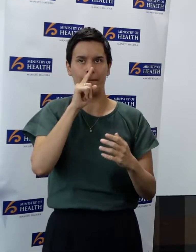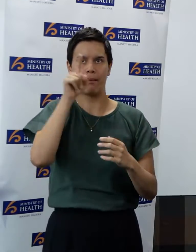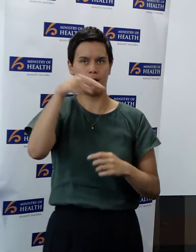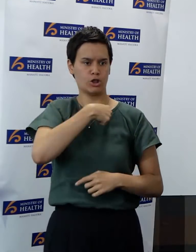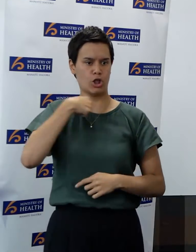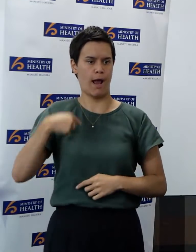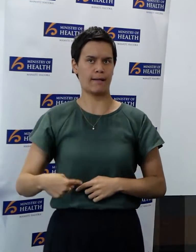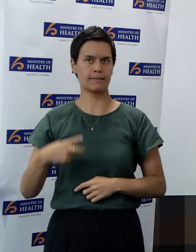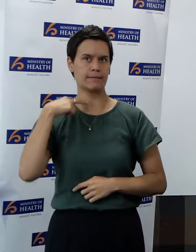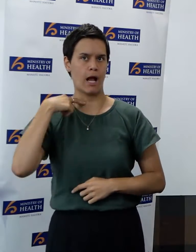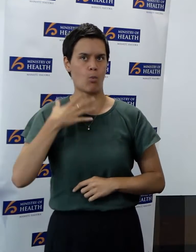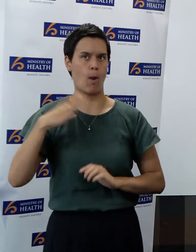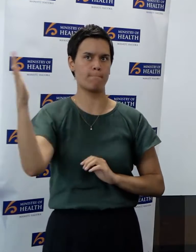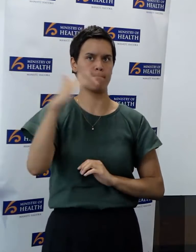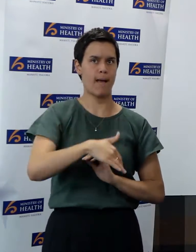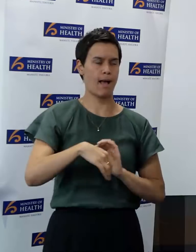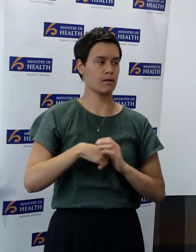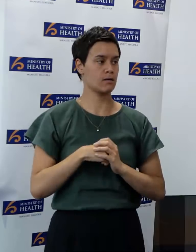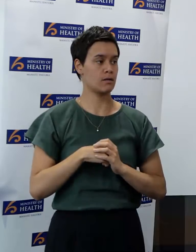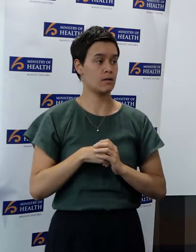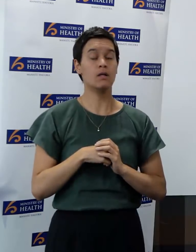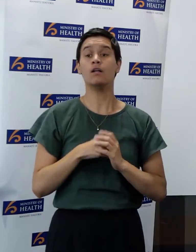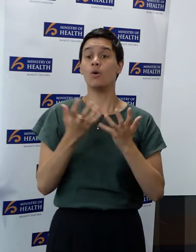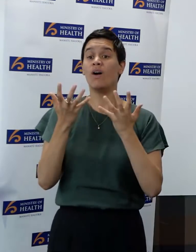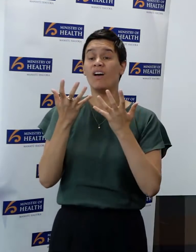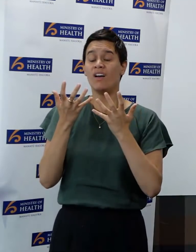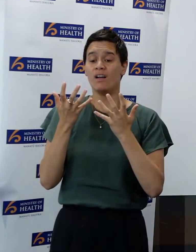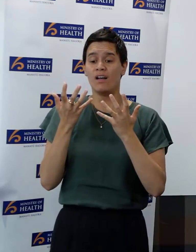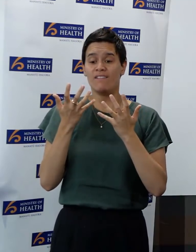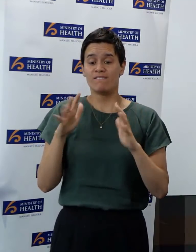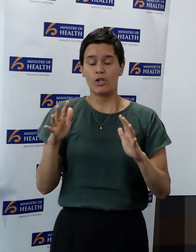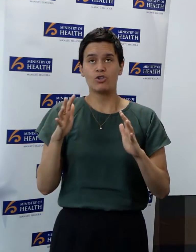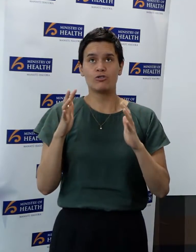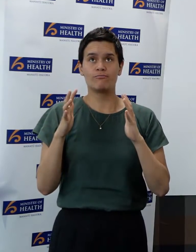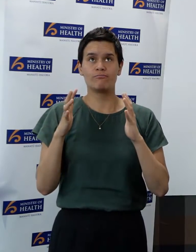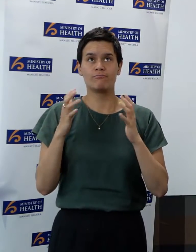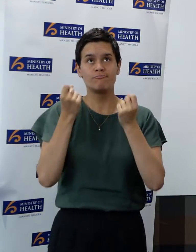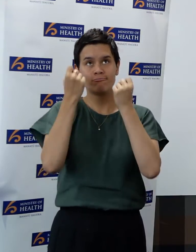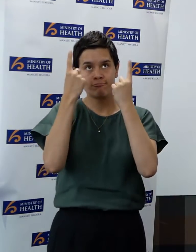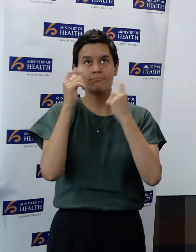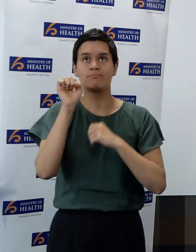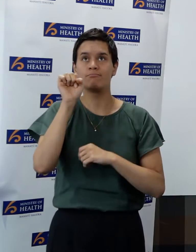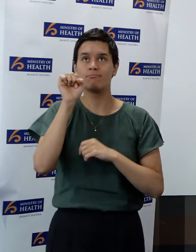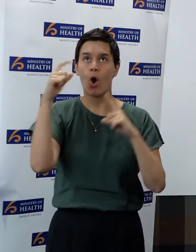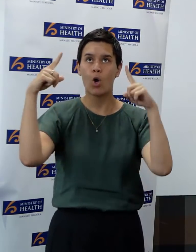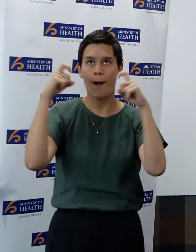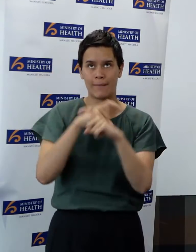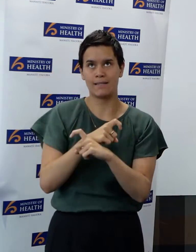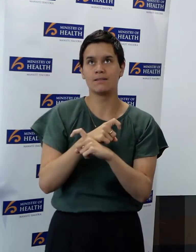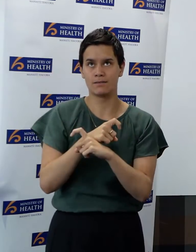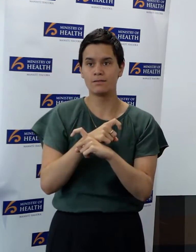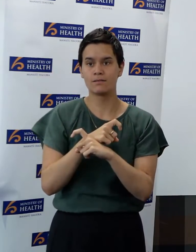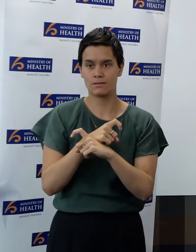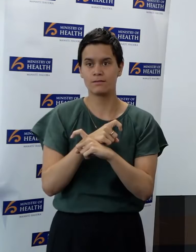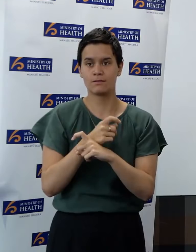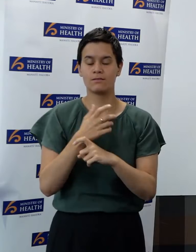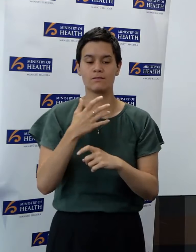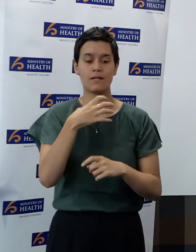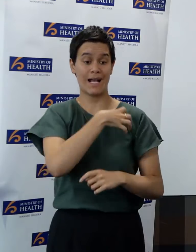is there, and it is a complex logistical exercise, and we are working across government to make sure that all